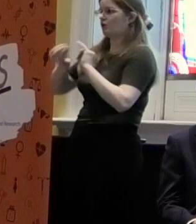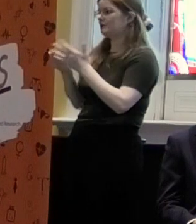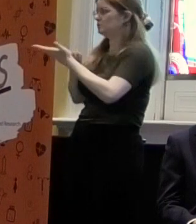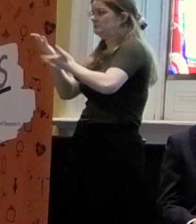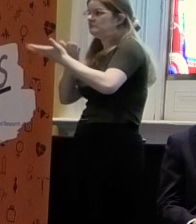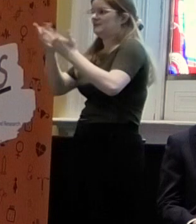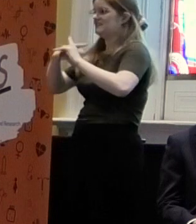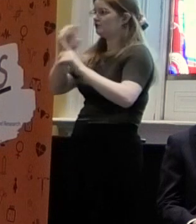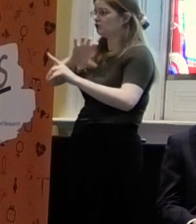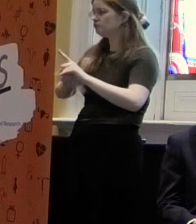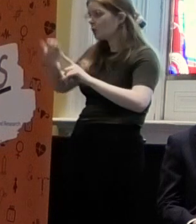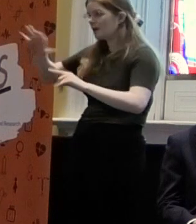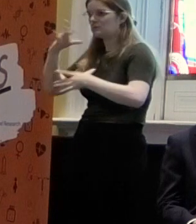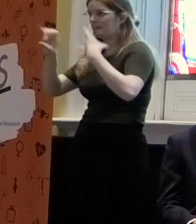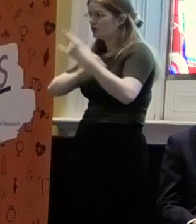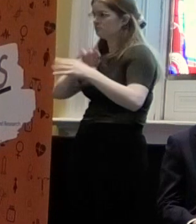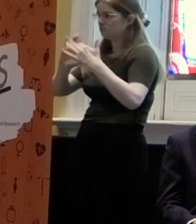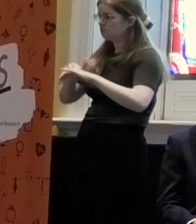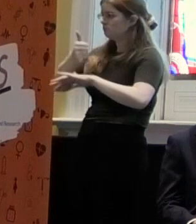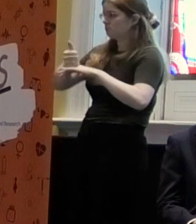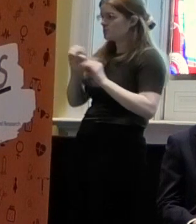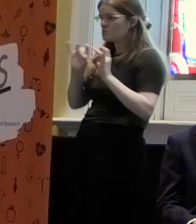the regions, how they're